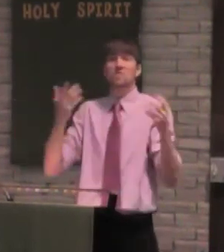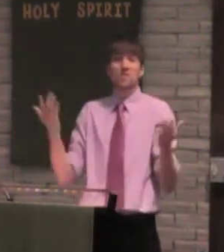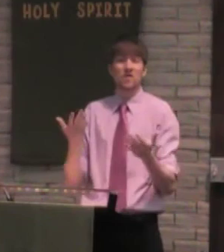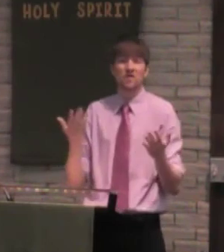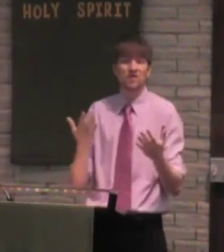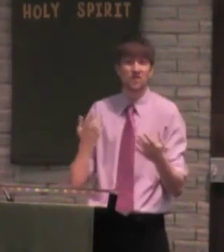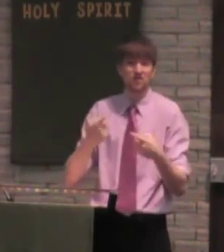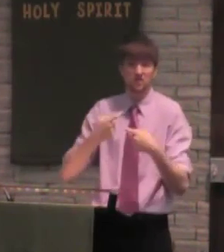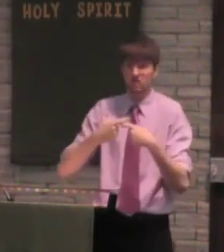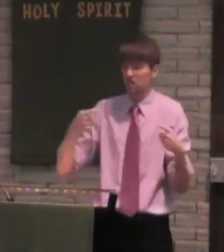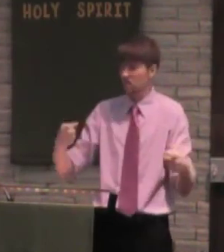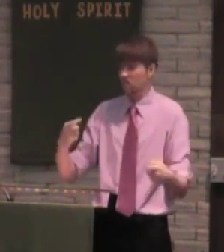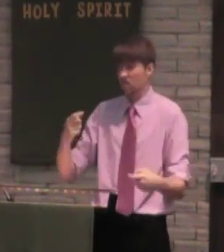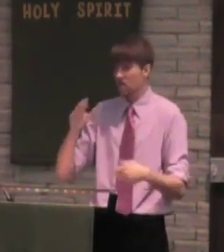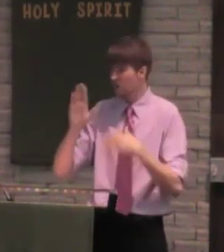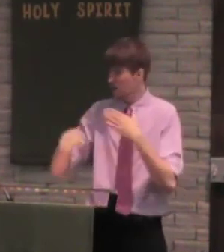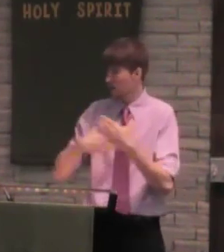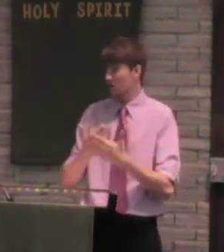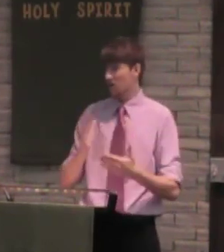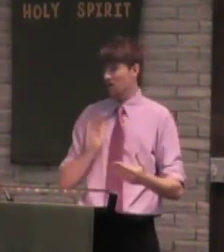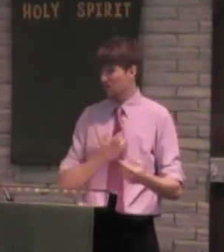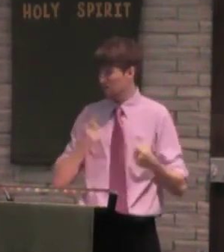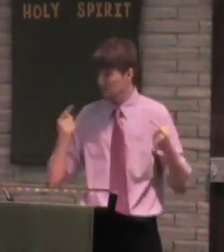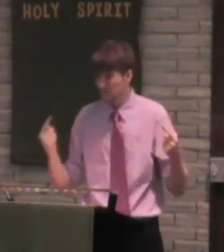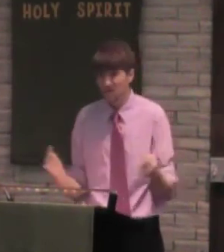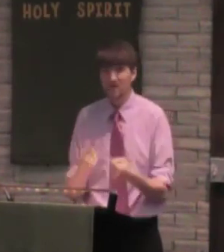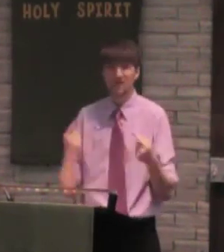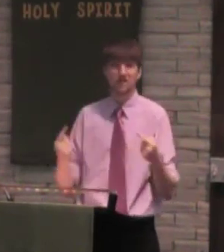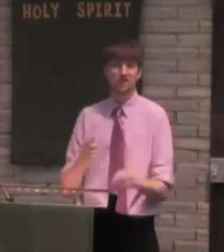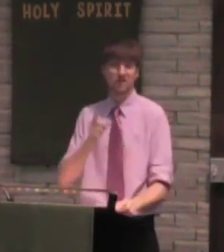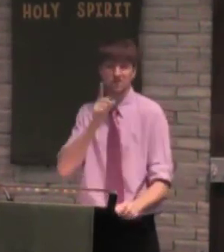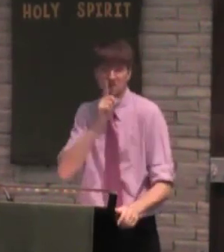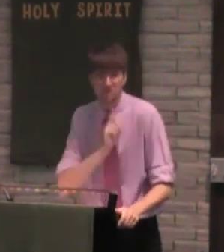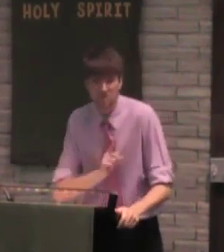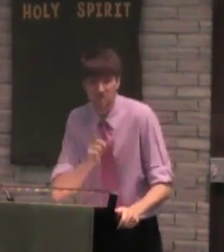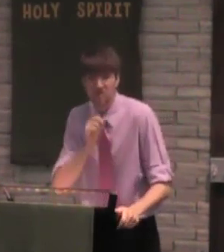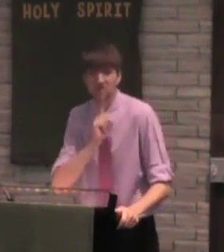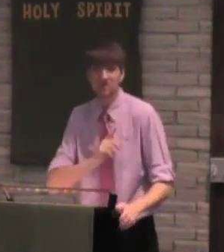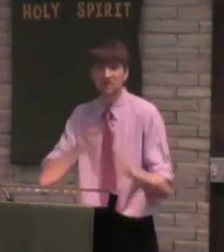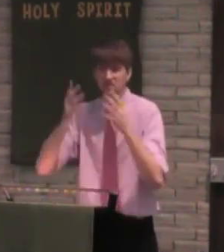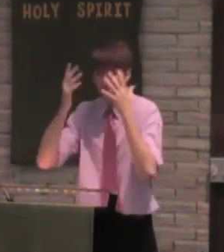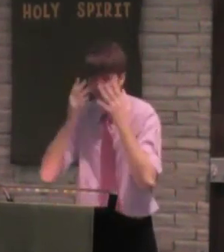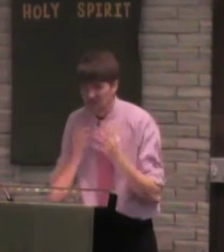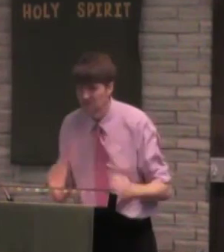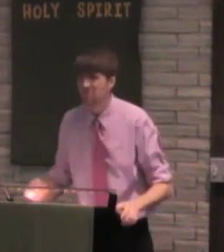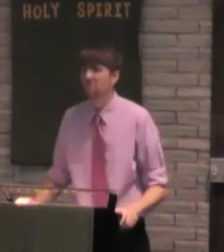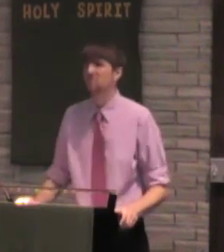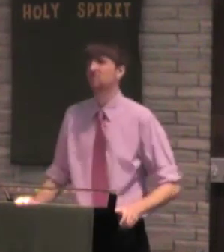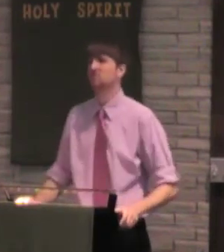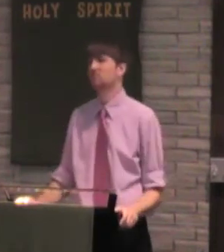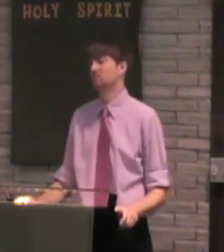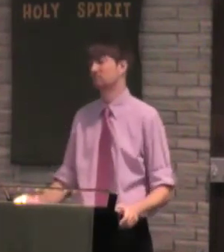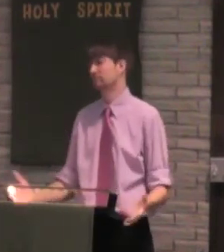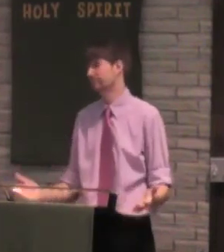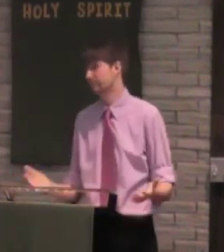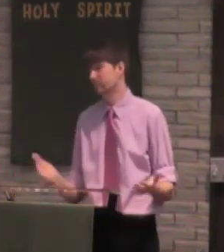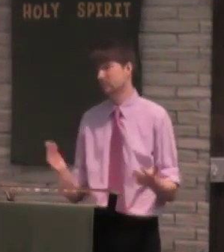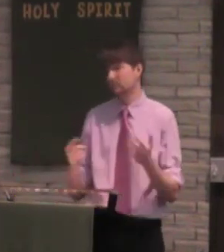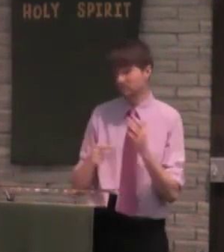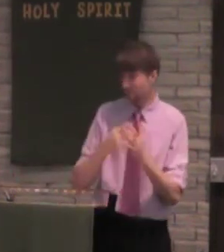We have a general promise of salvation. A salvation from all of our pain, suffering,